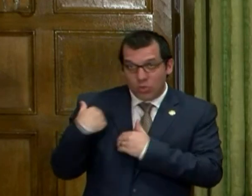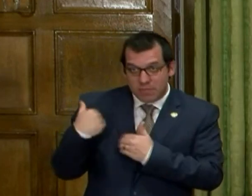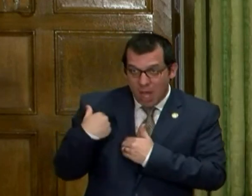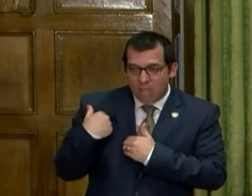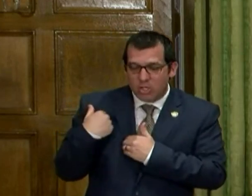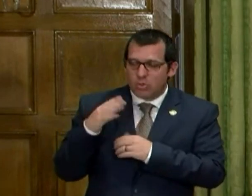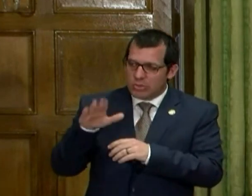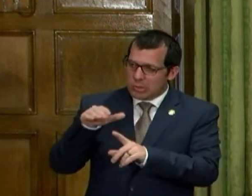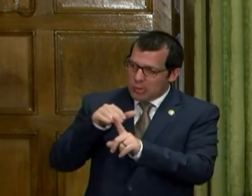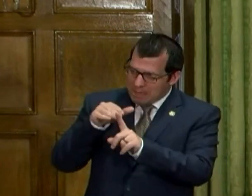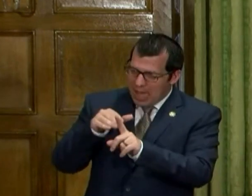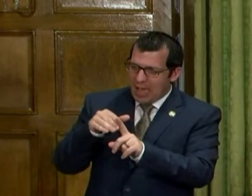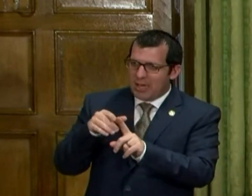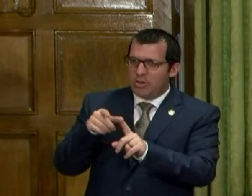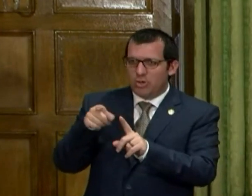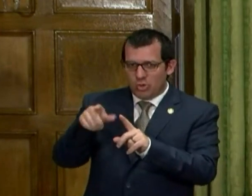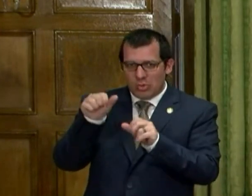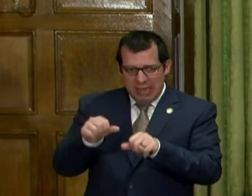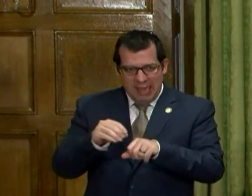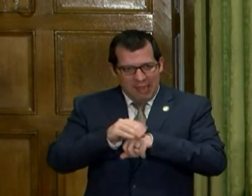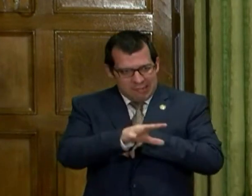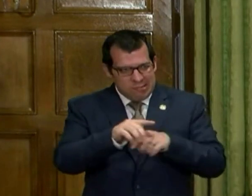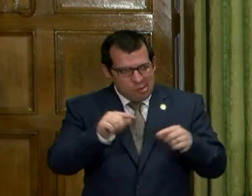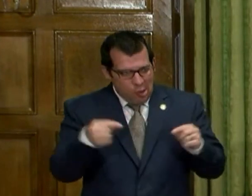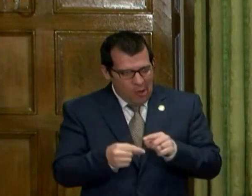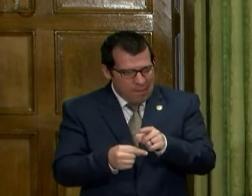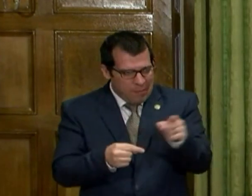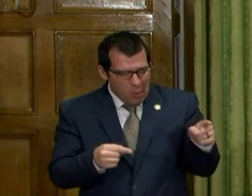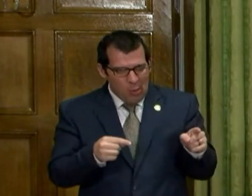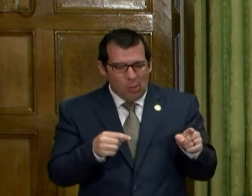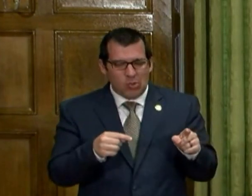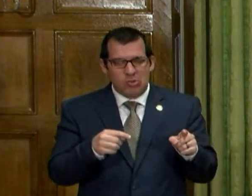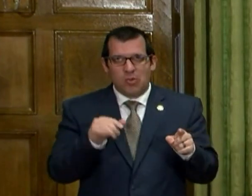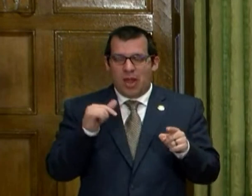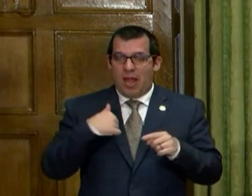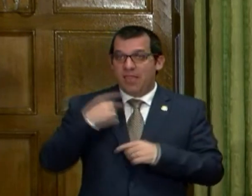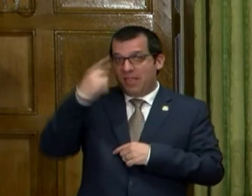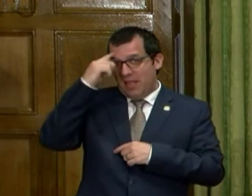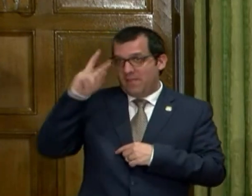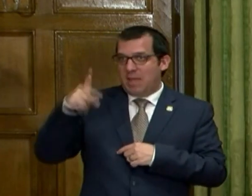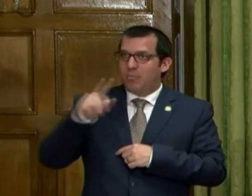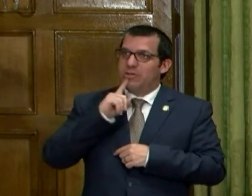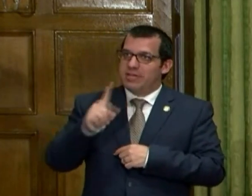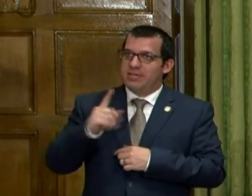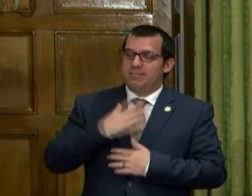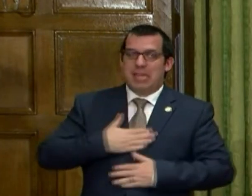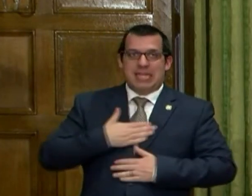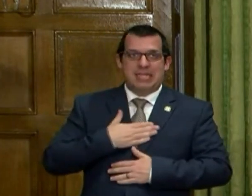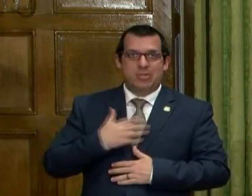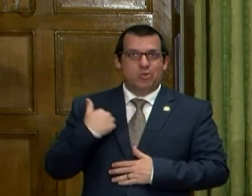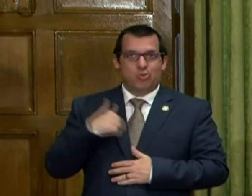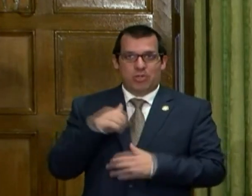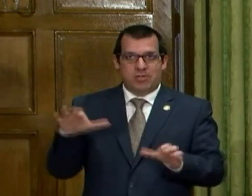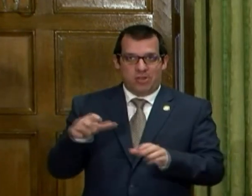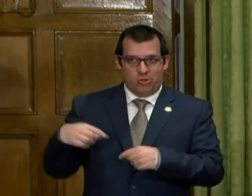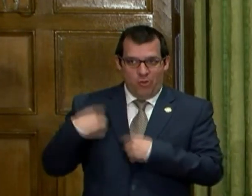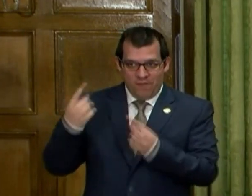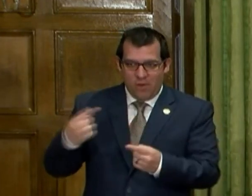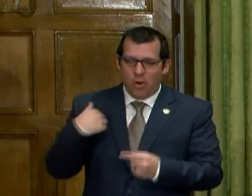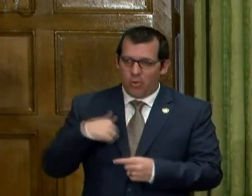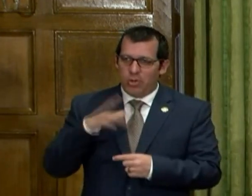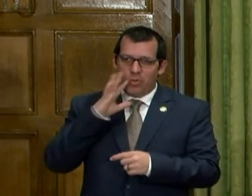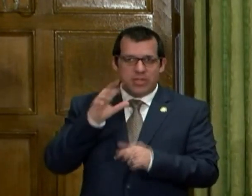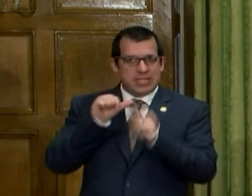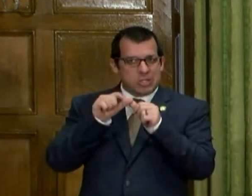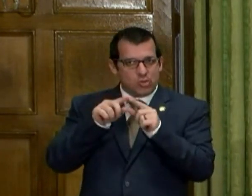are reminded of who they can harm. And so I think the Vice President is pleased with where we are, but we'll continue to look at